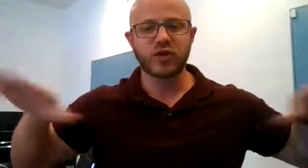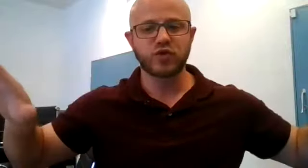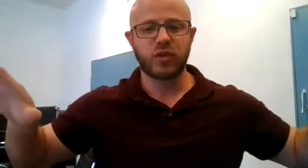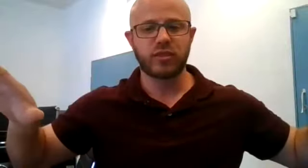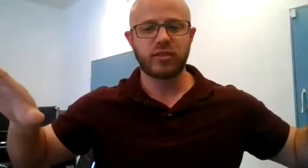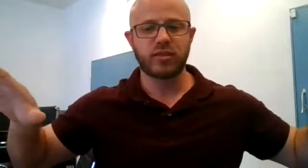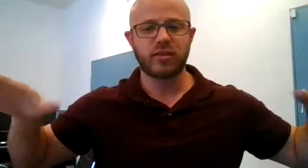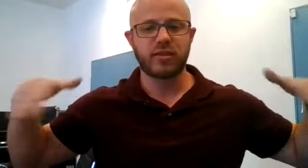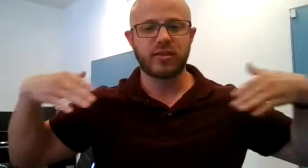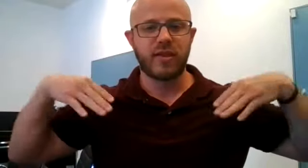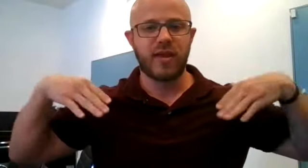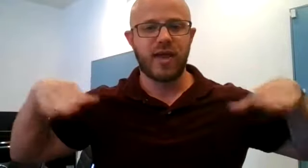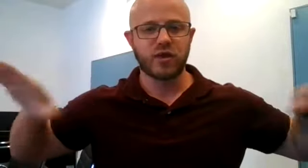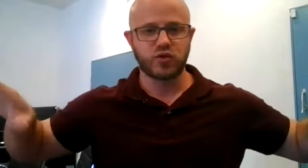Angel is like this, angel.